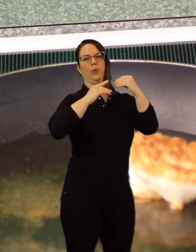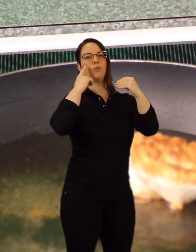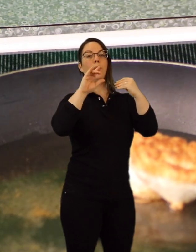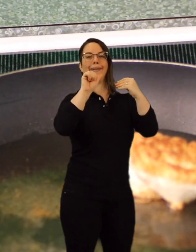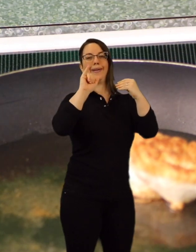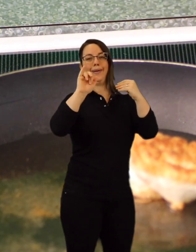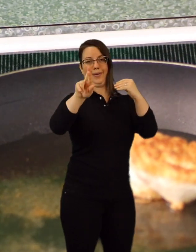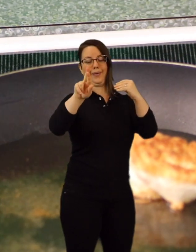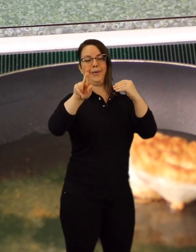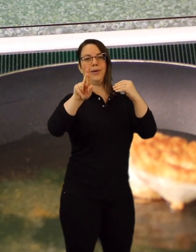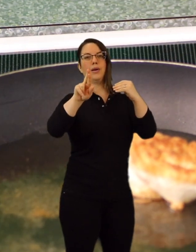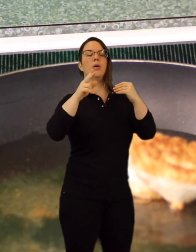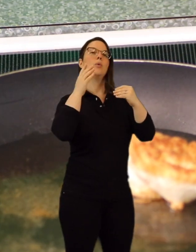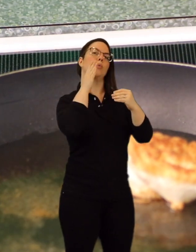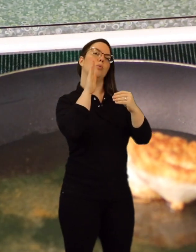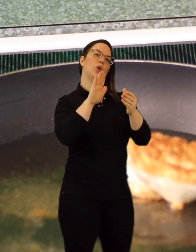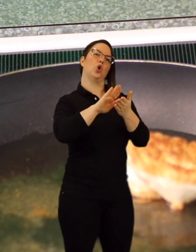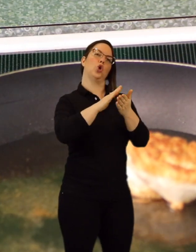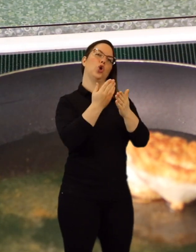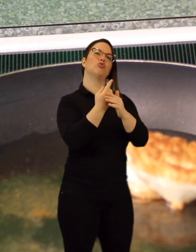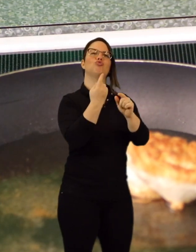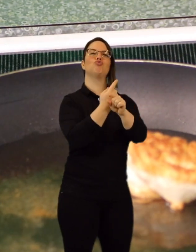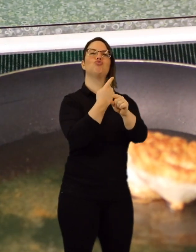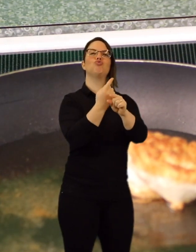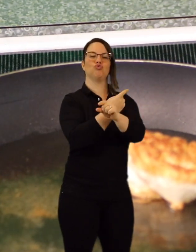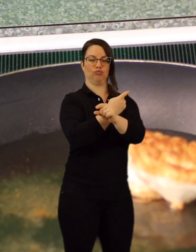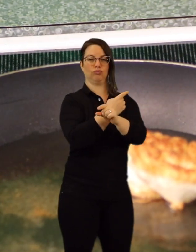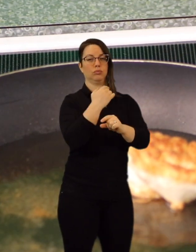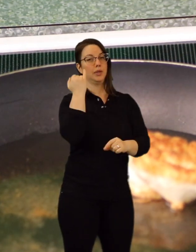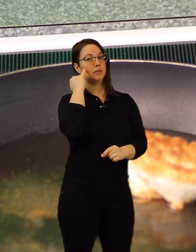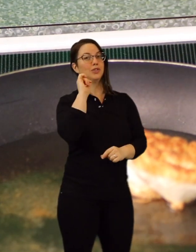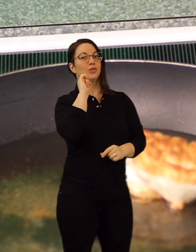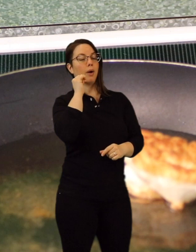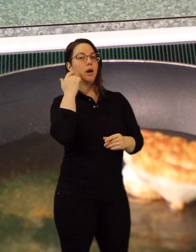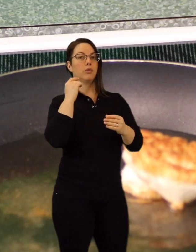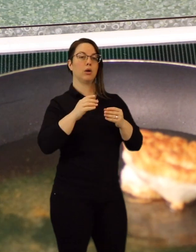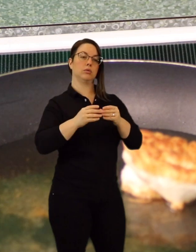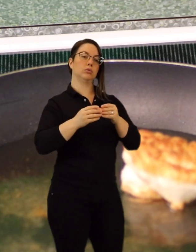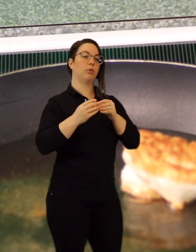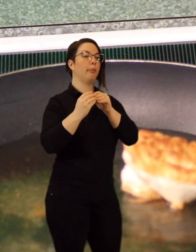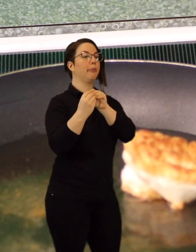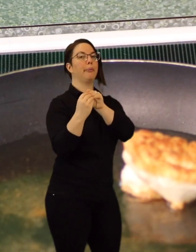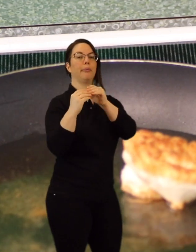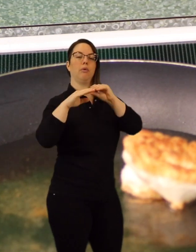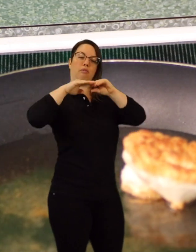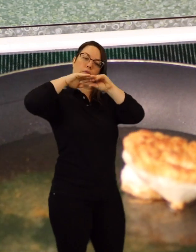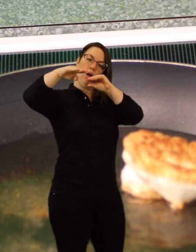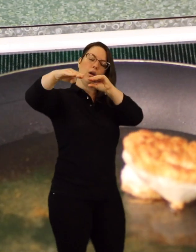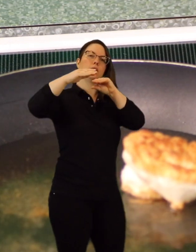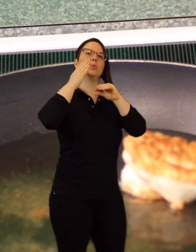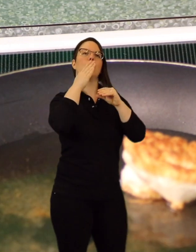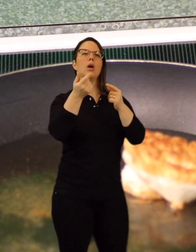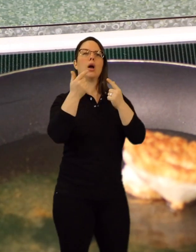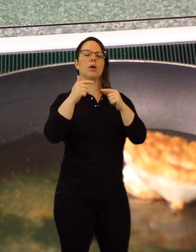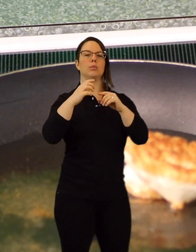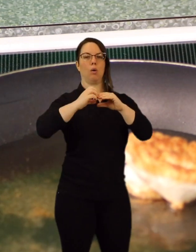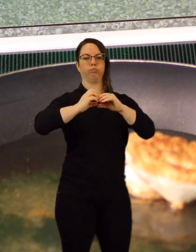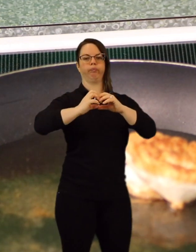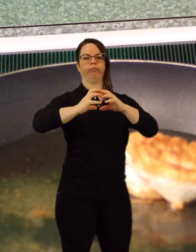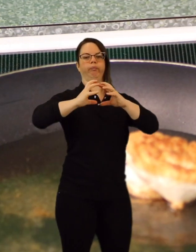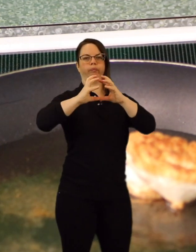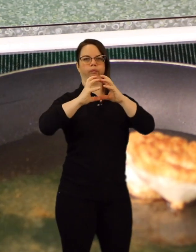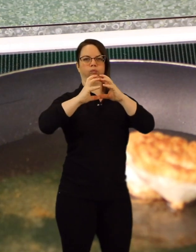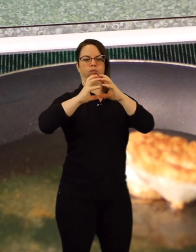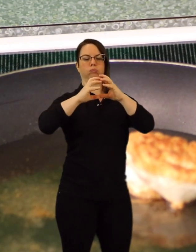but you might end up with a bit of a baseball. It might just poof up in the middle. This way I just find that it kind